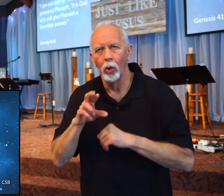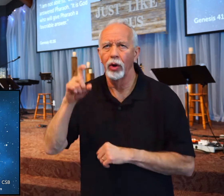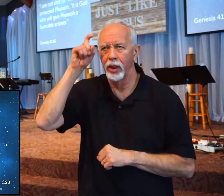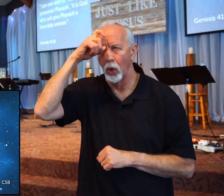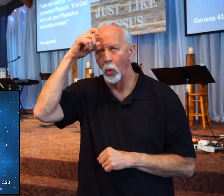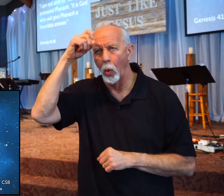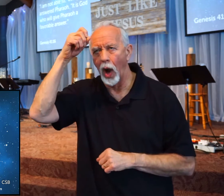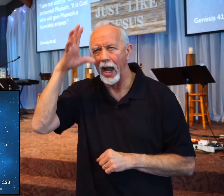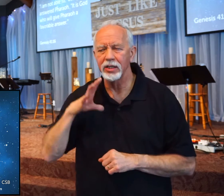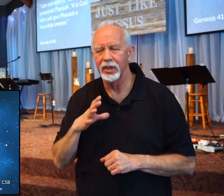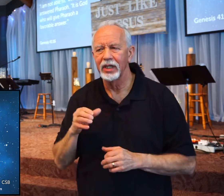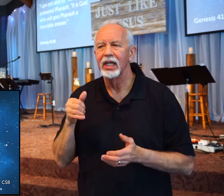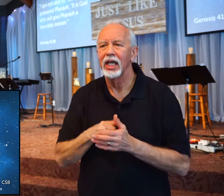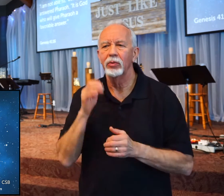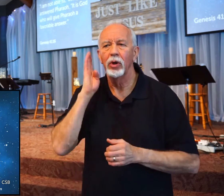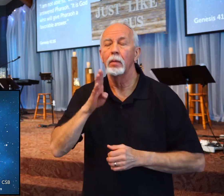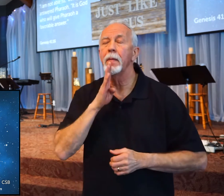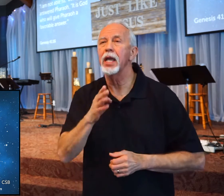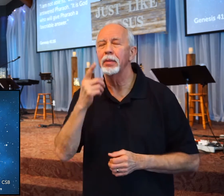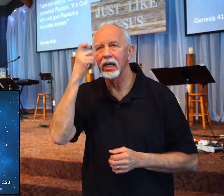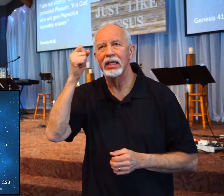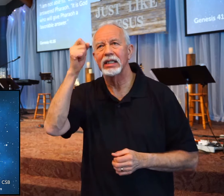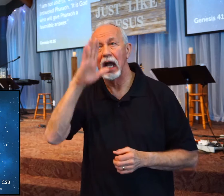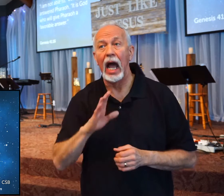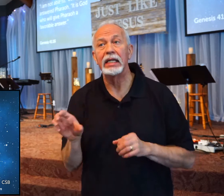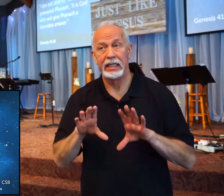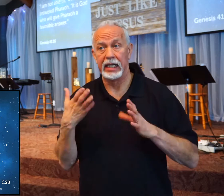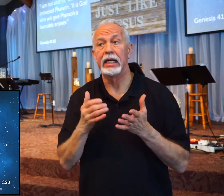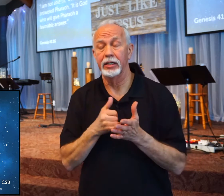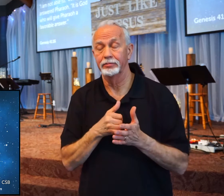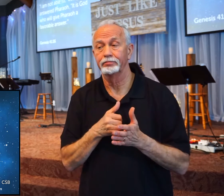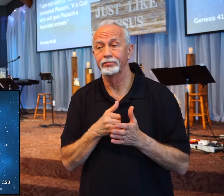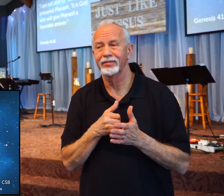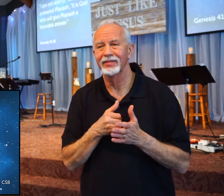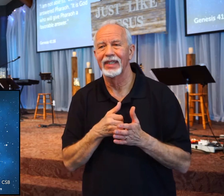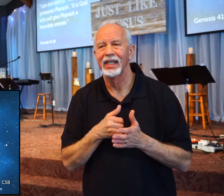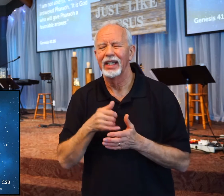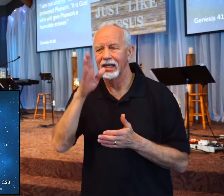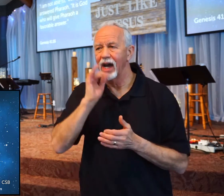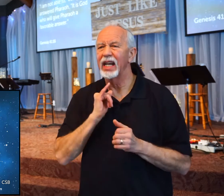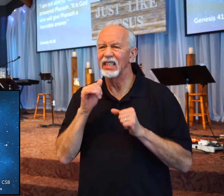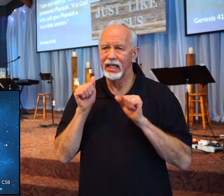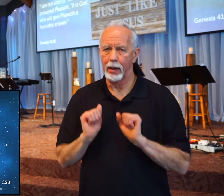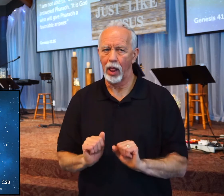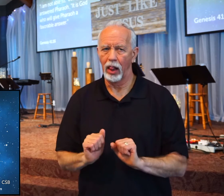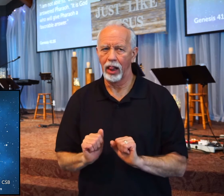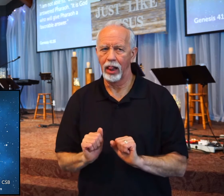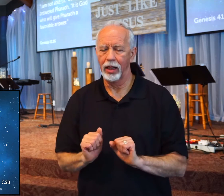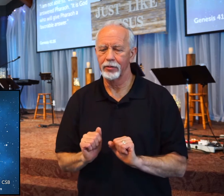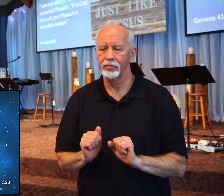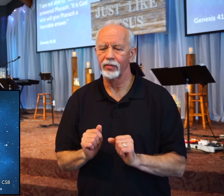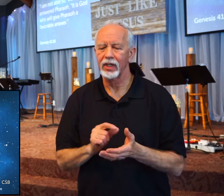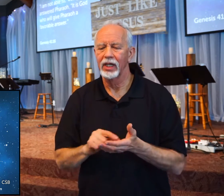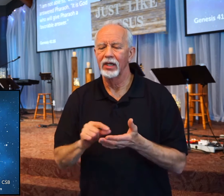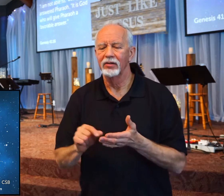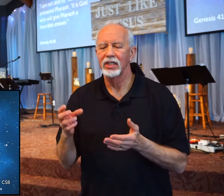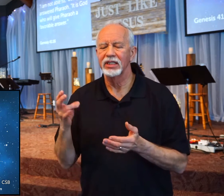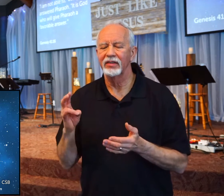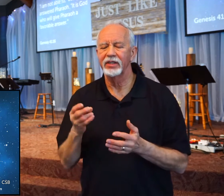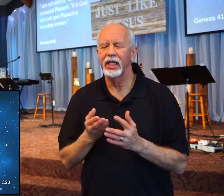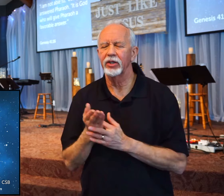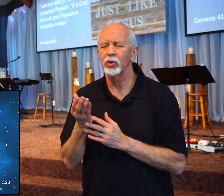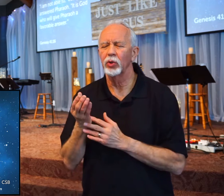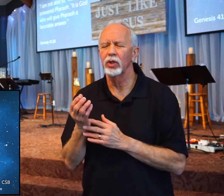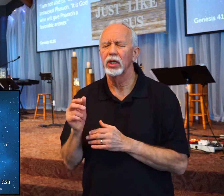wise men. It is going to be because God did it, that he is able. And so in verses 17 through